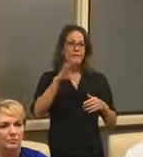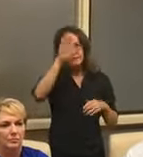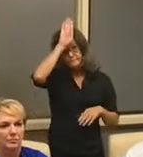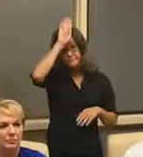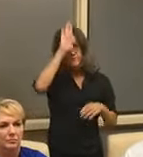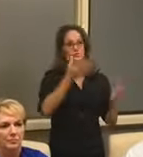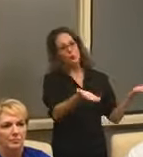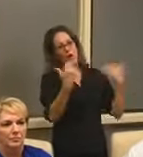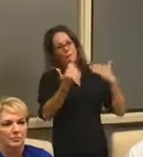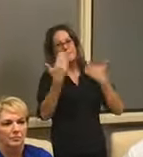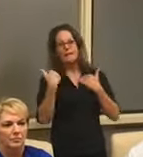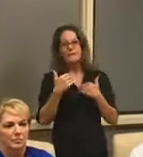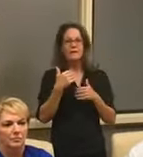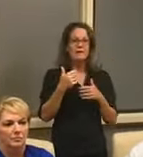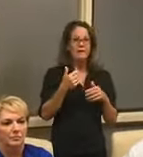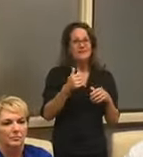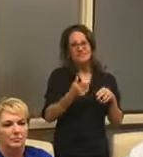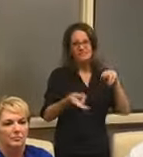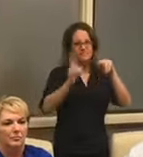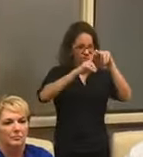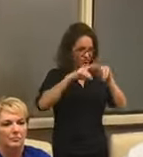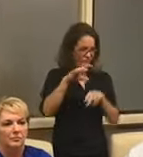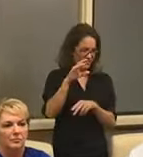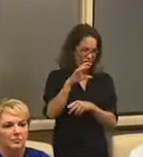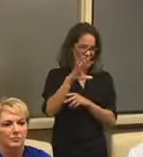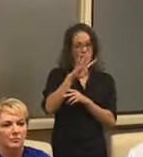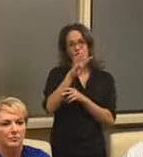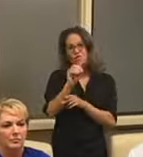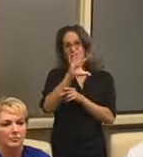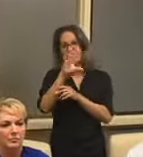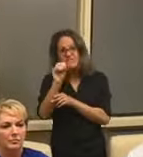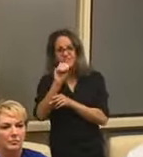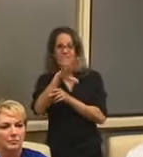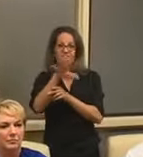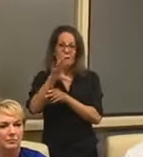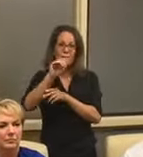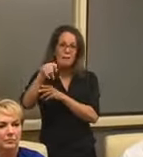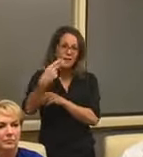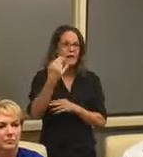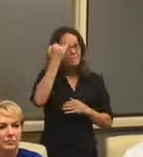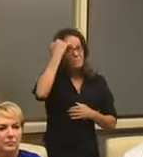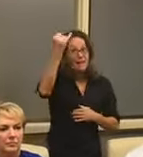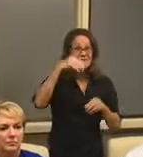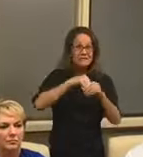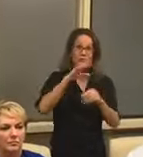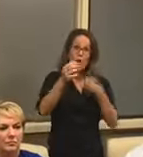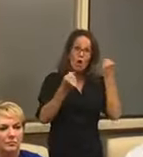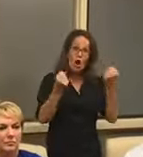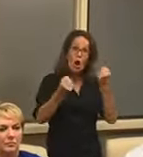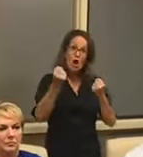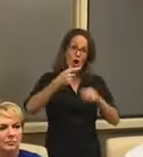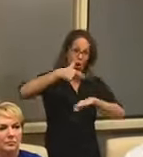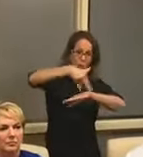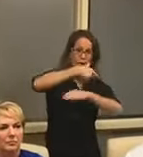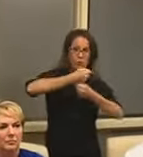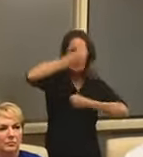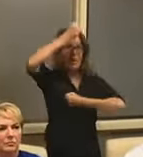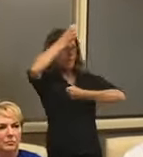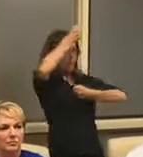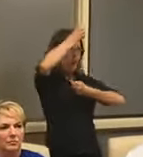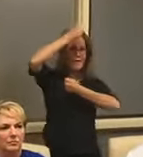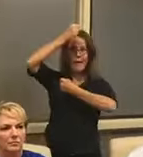miles an hour. It becomes too hazardous for us to operate in our heavy equipment. So imagine what it would be like in your car or walking around with an umbrella. It's